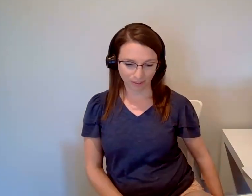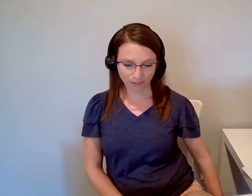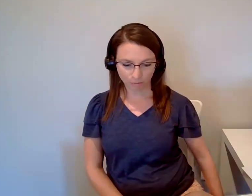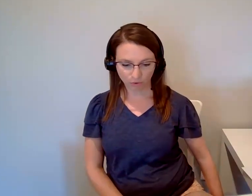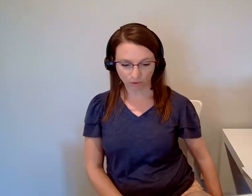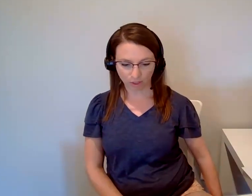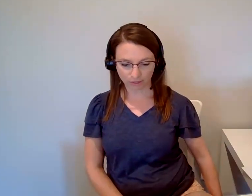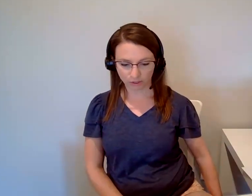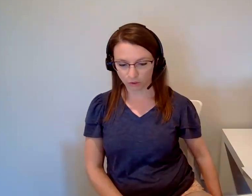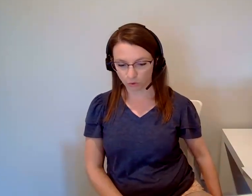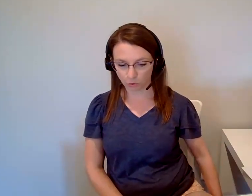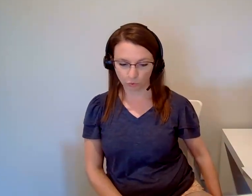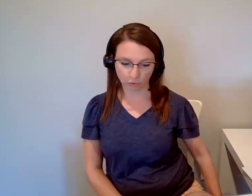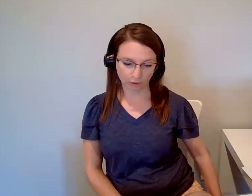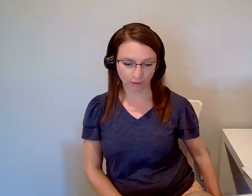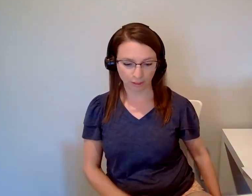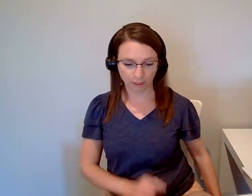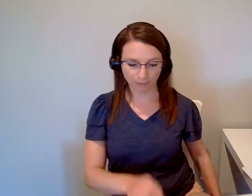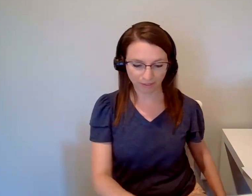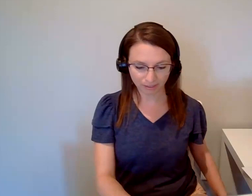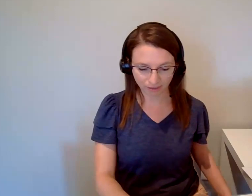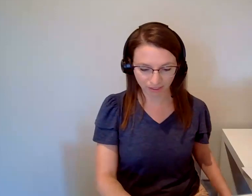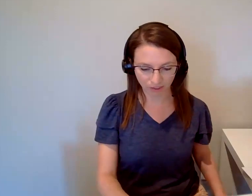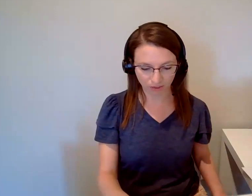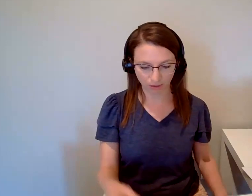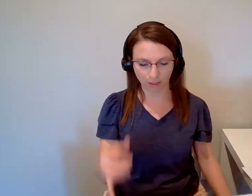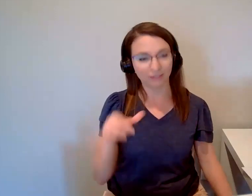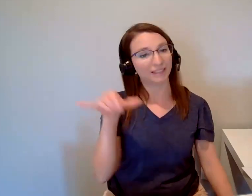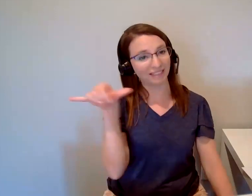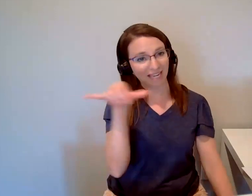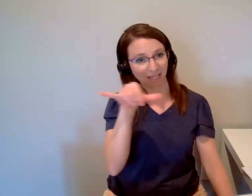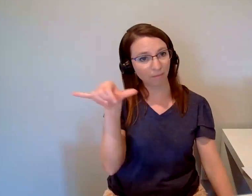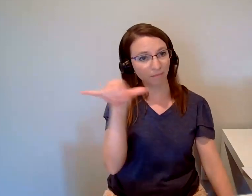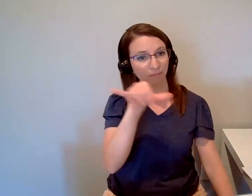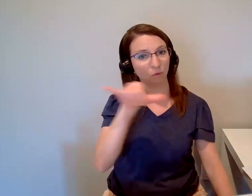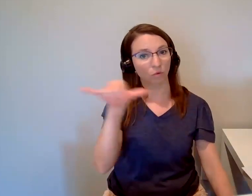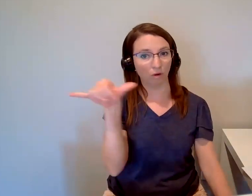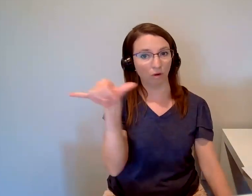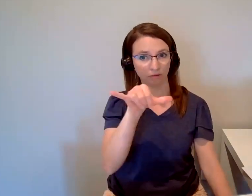Let's move on to, I like to teach same or